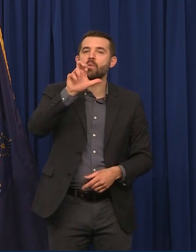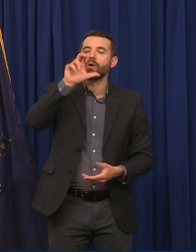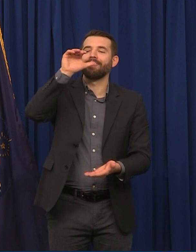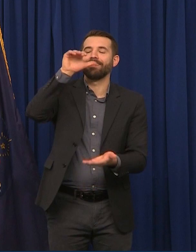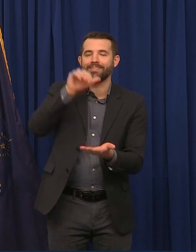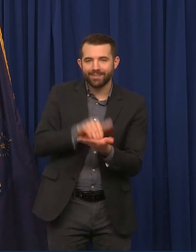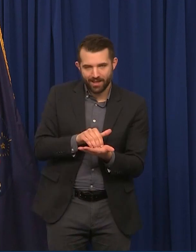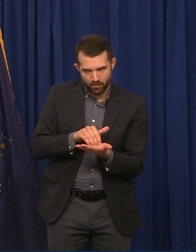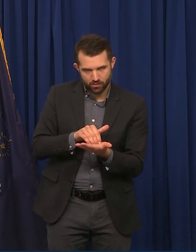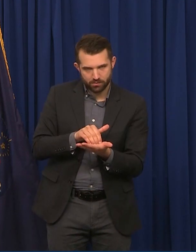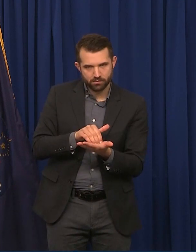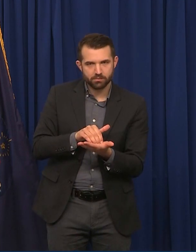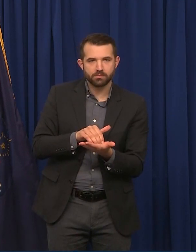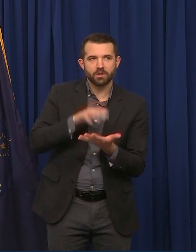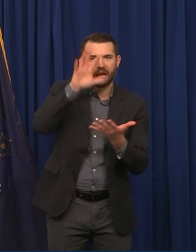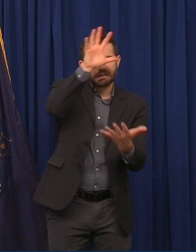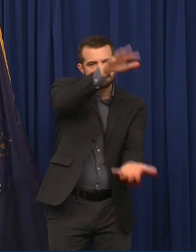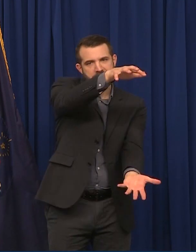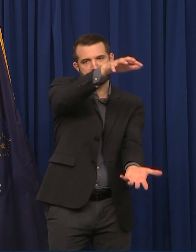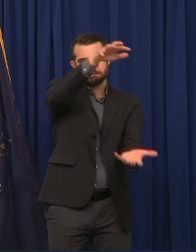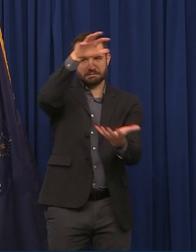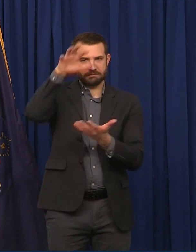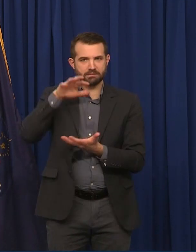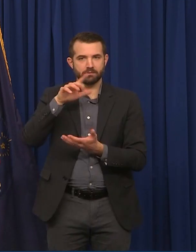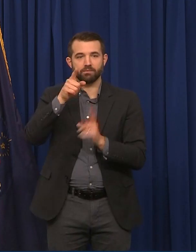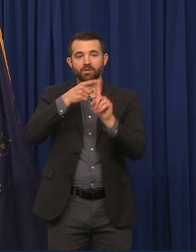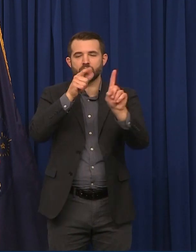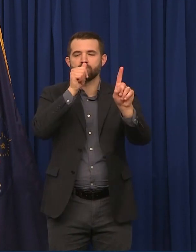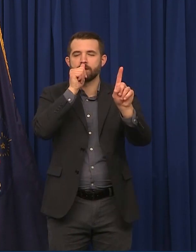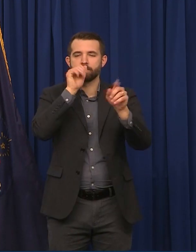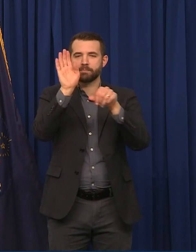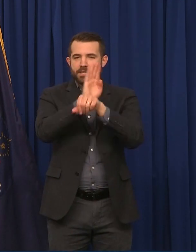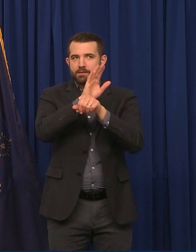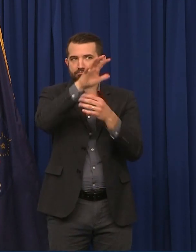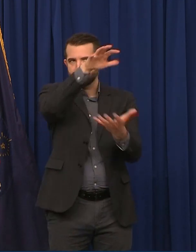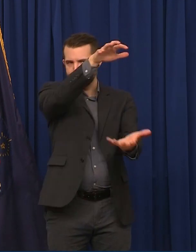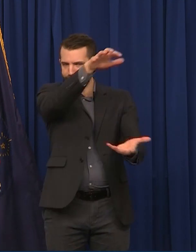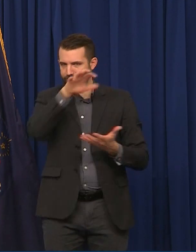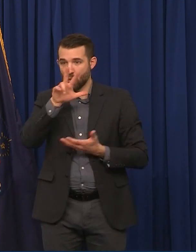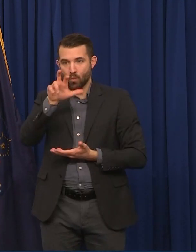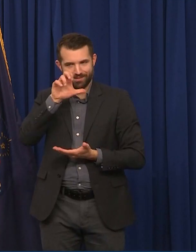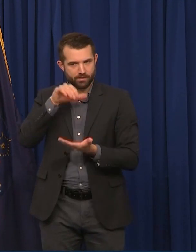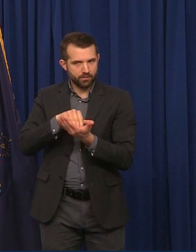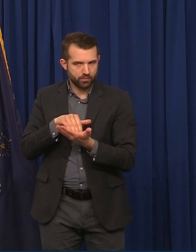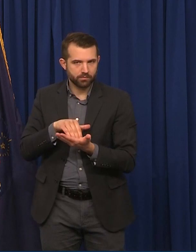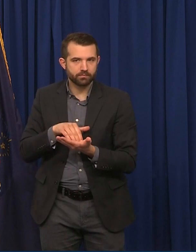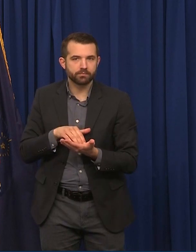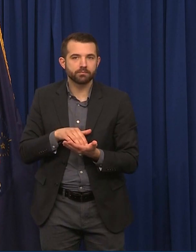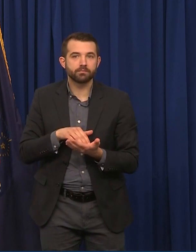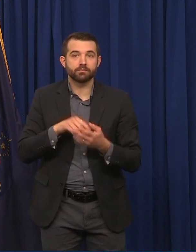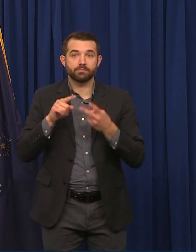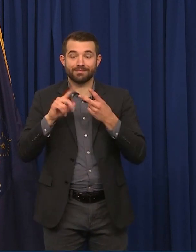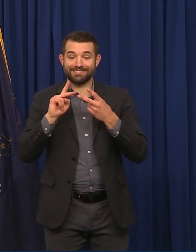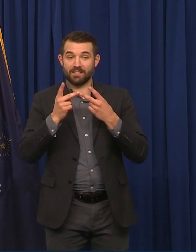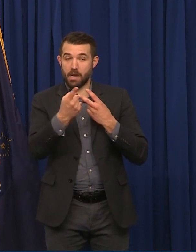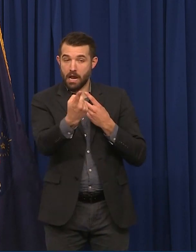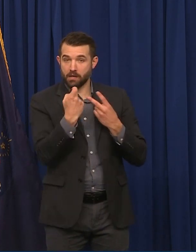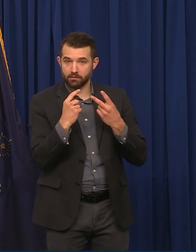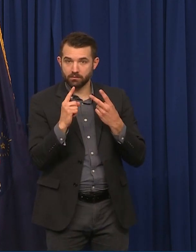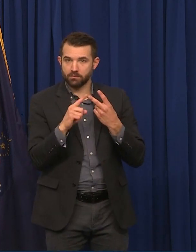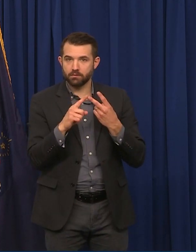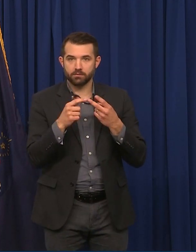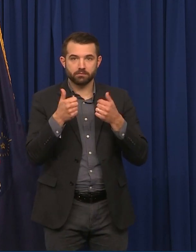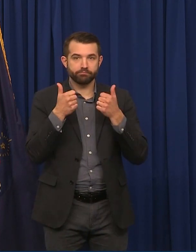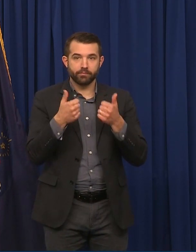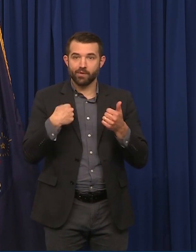masks from a supplier. The question you ask is the right one. It's the one that we asked, which is great. we're glad